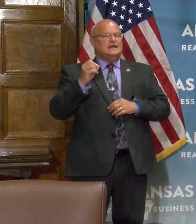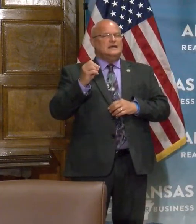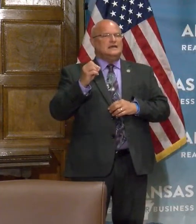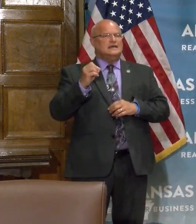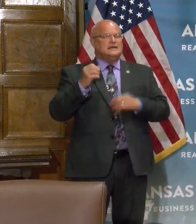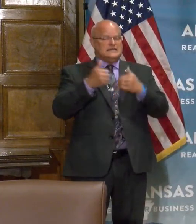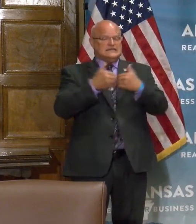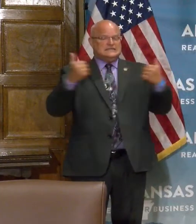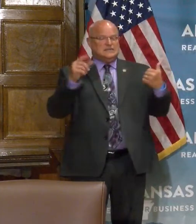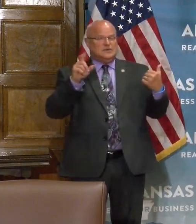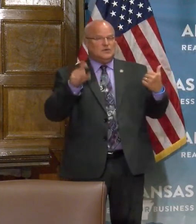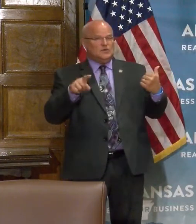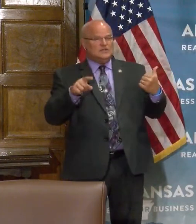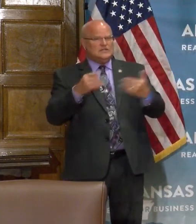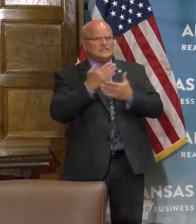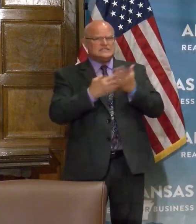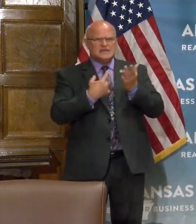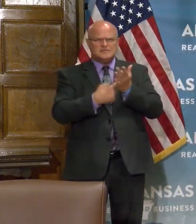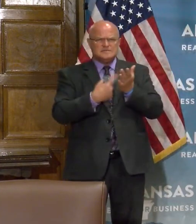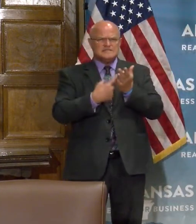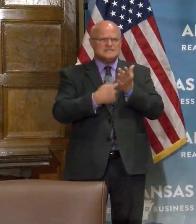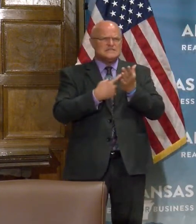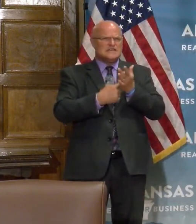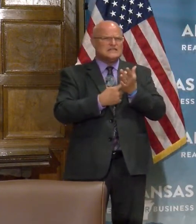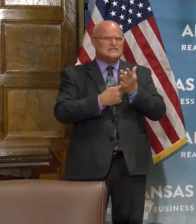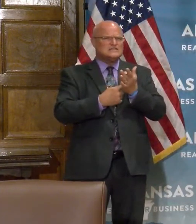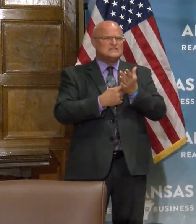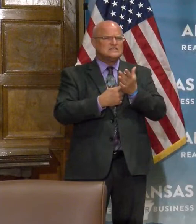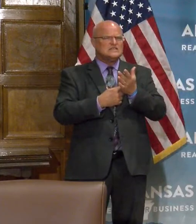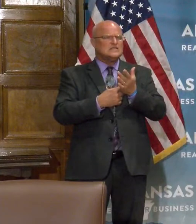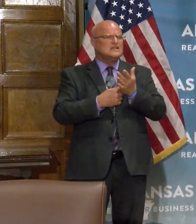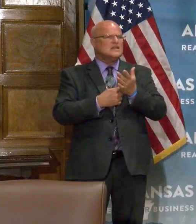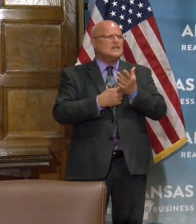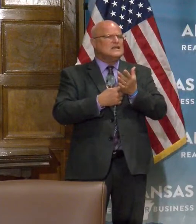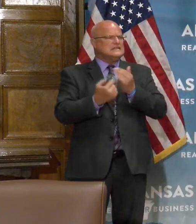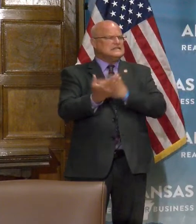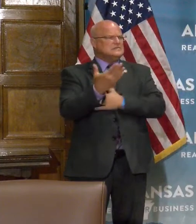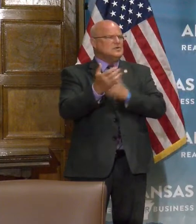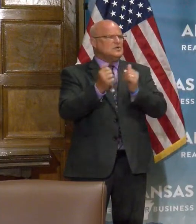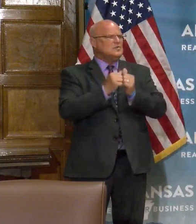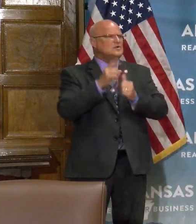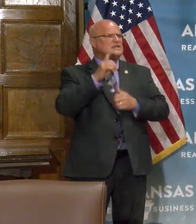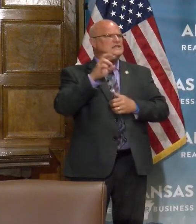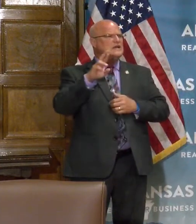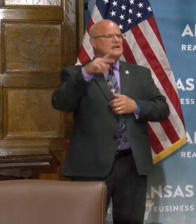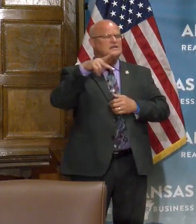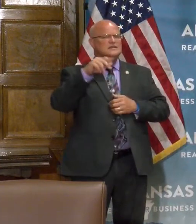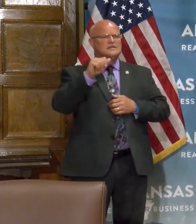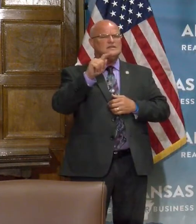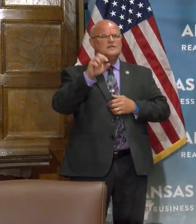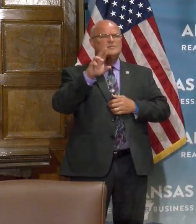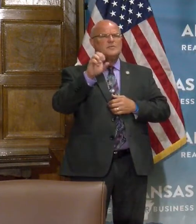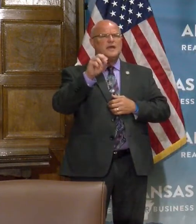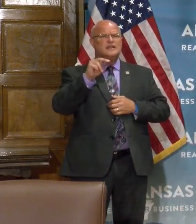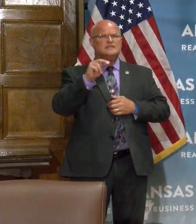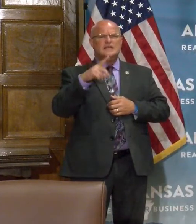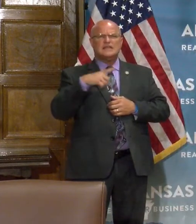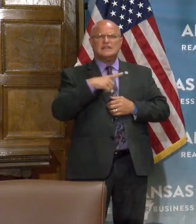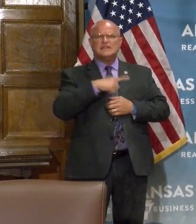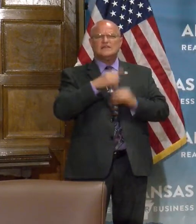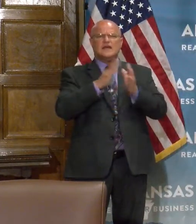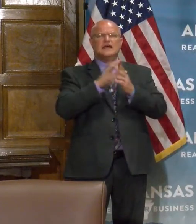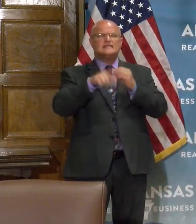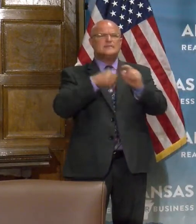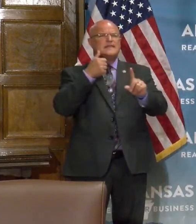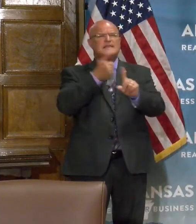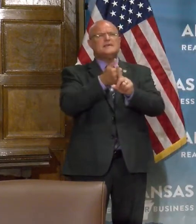Separate question, there was some discussion in legislative committee this morning with Dr. Patterson, and legislators were asking about